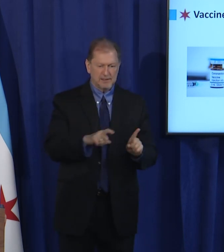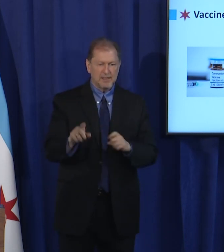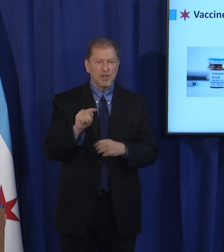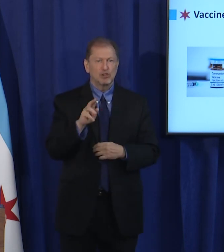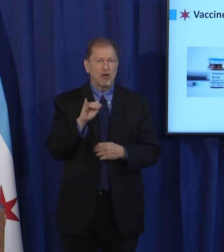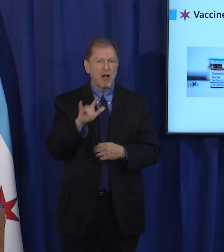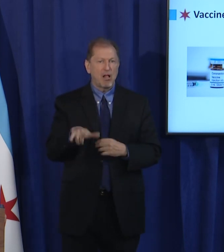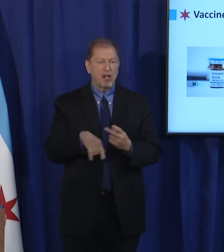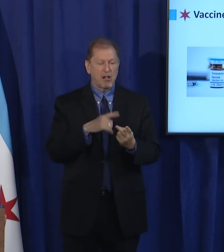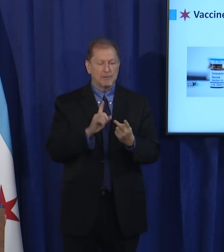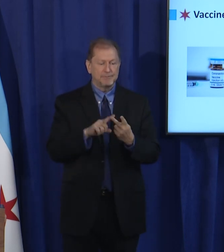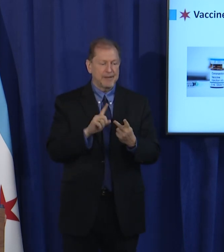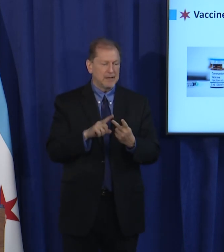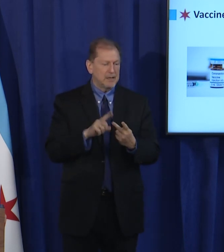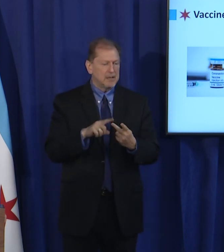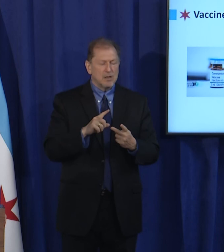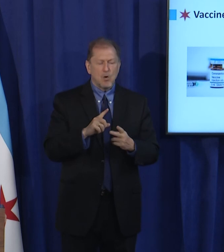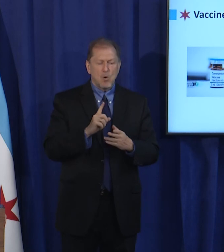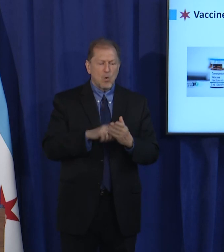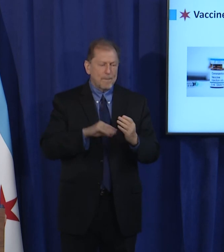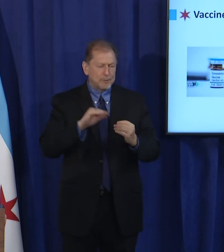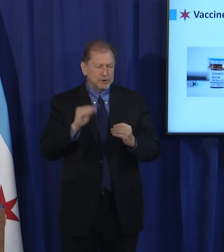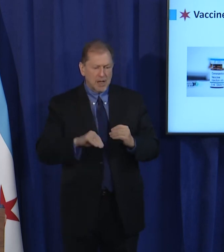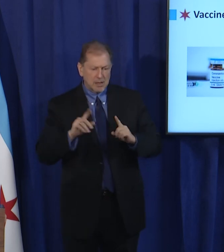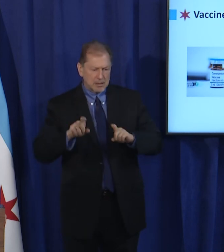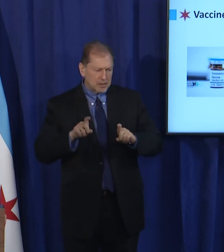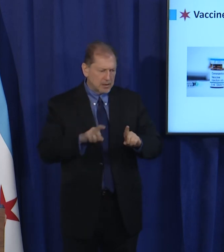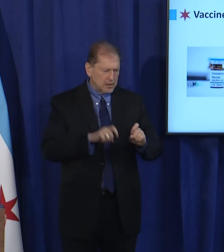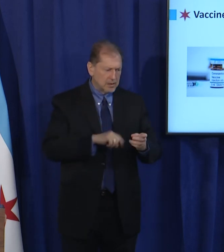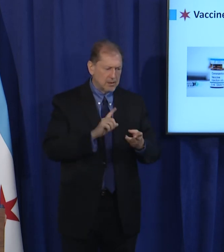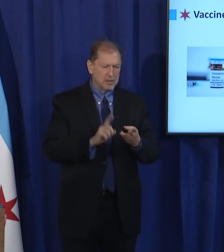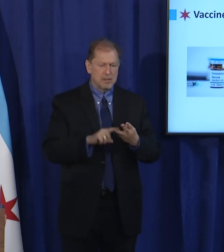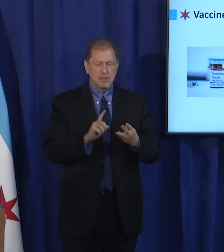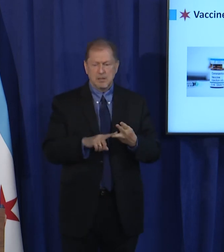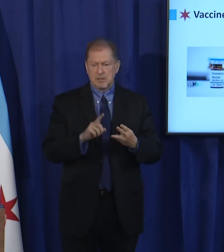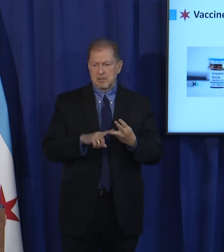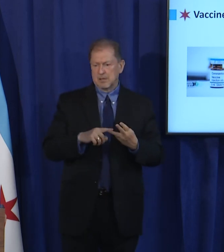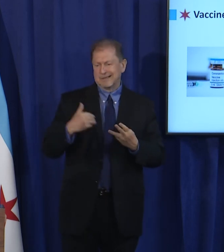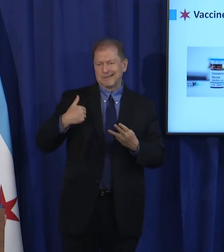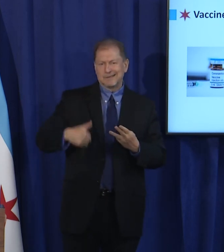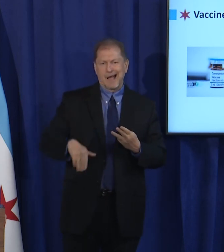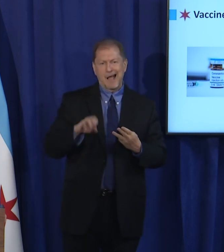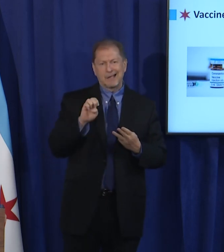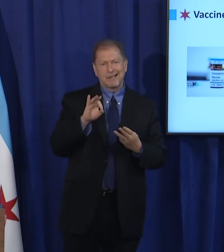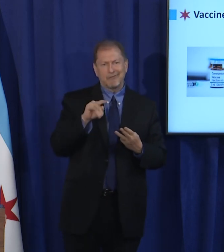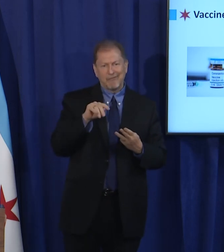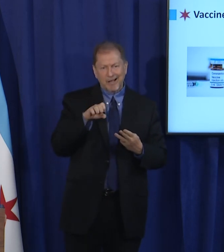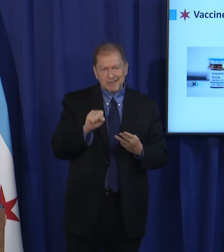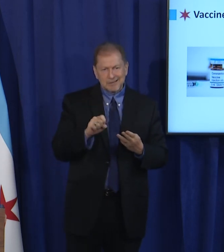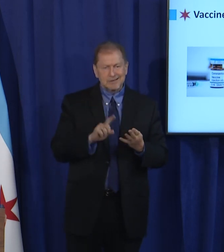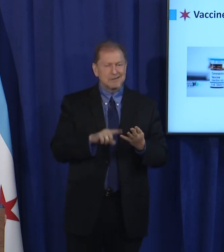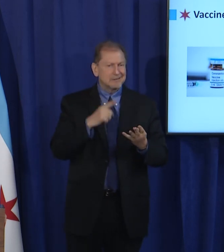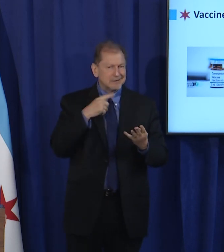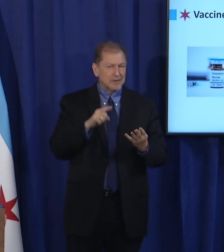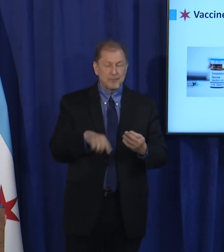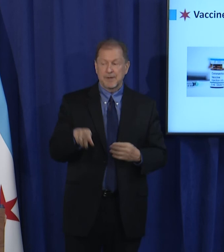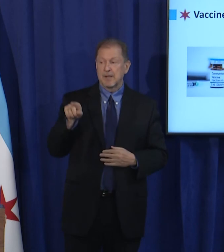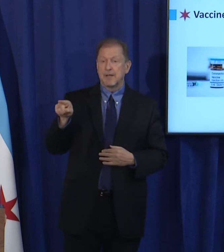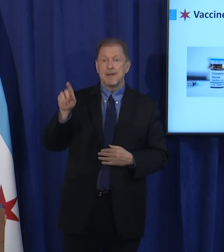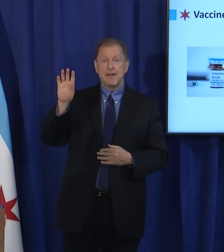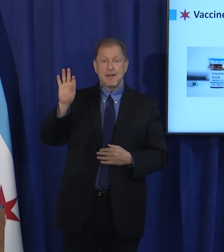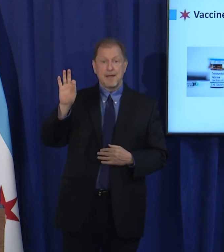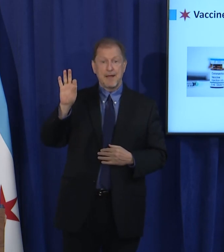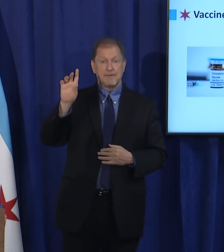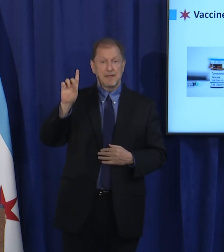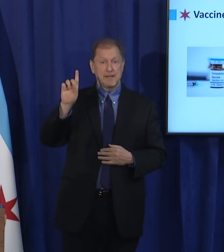was in this trial, related to side effects, and related to efficacy. The FDA will not approve a vaccine